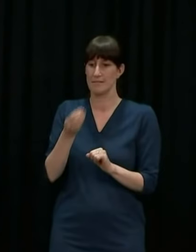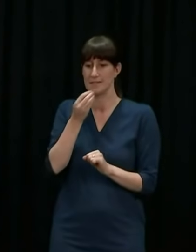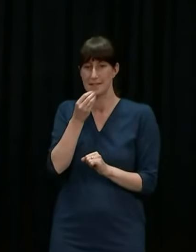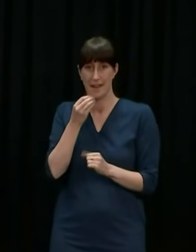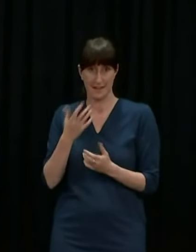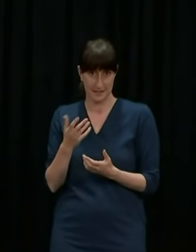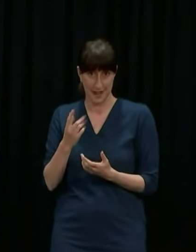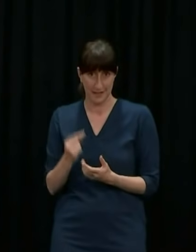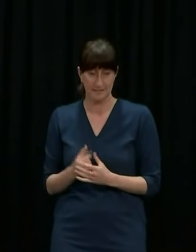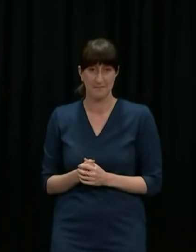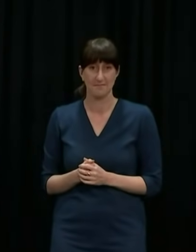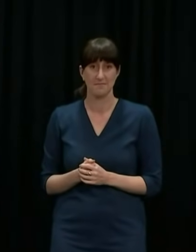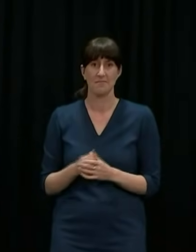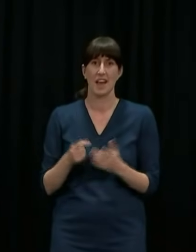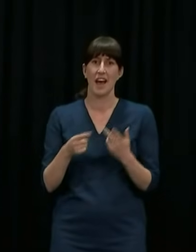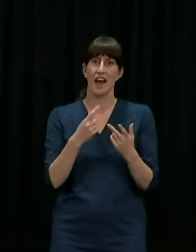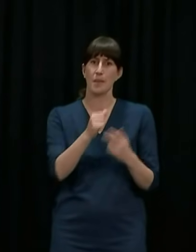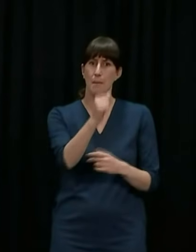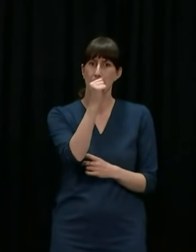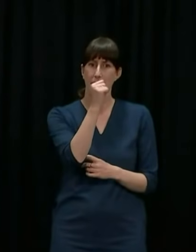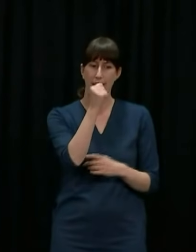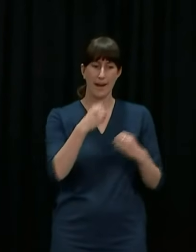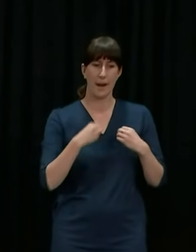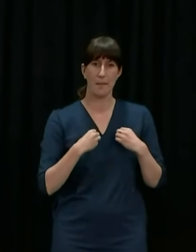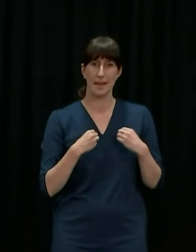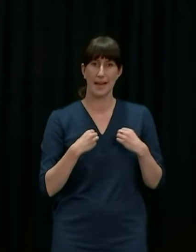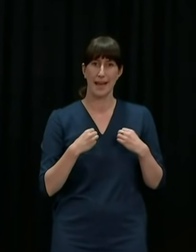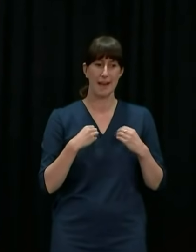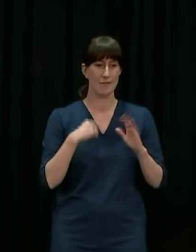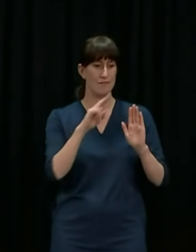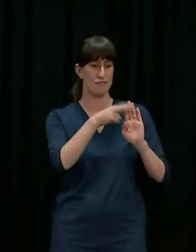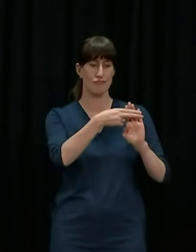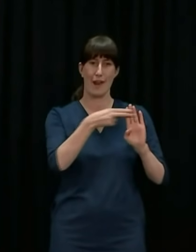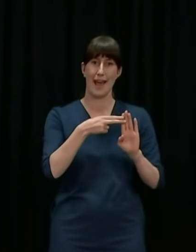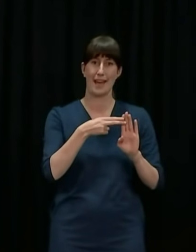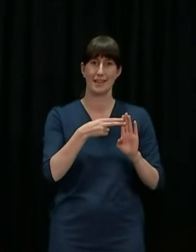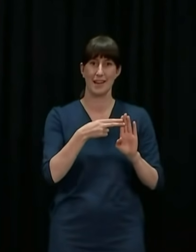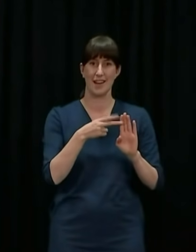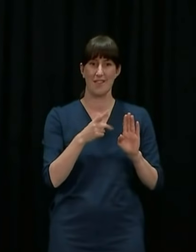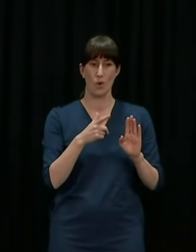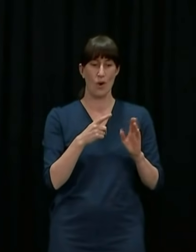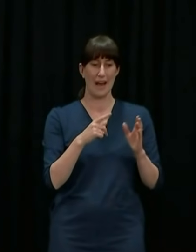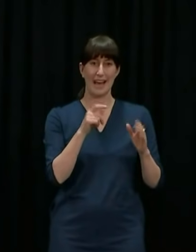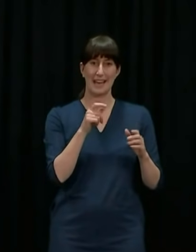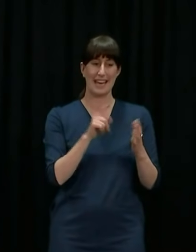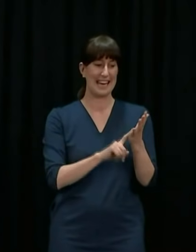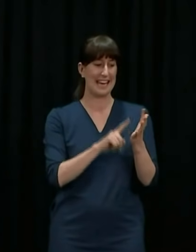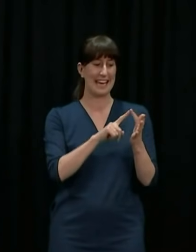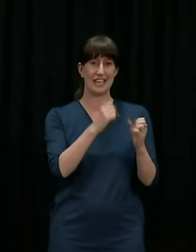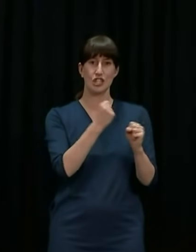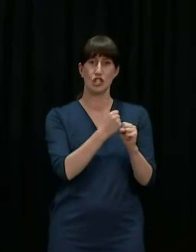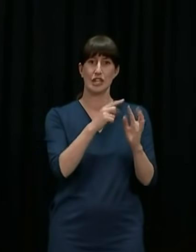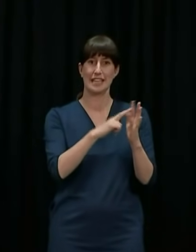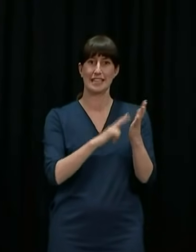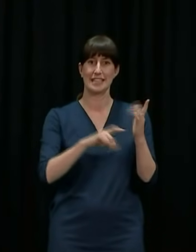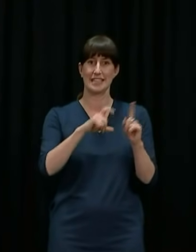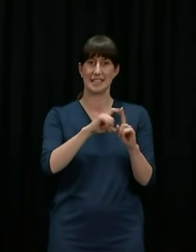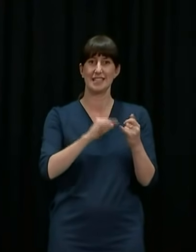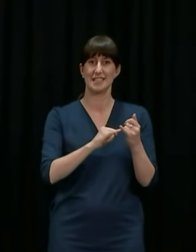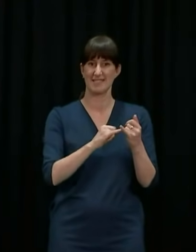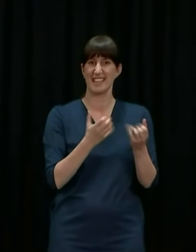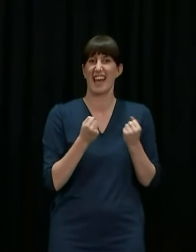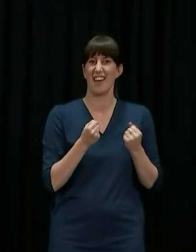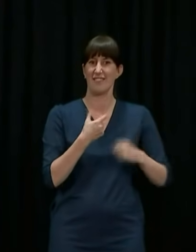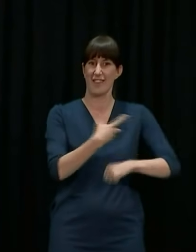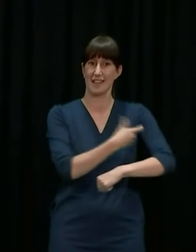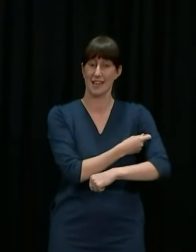number of things. Good George Brewery has been rebranding their lager with the tagline for legends that vaccinate, and you can expect to see